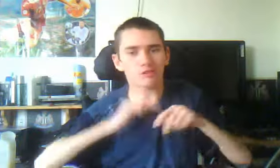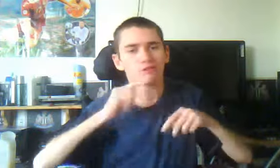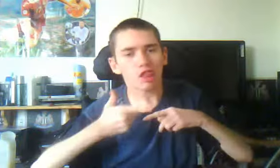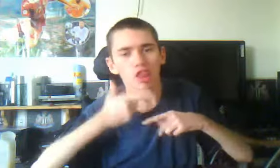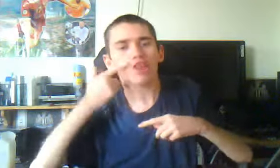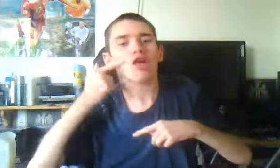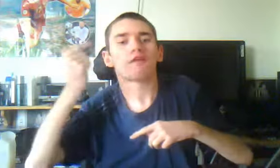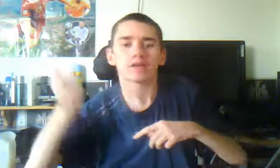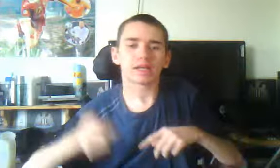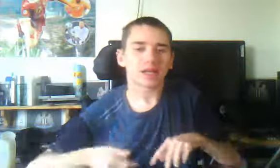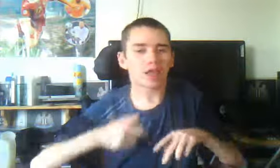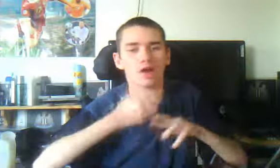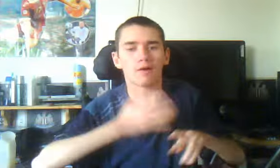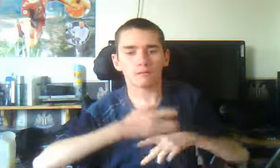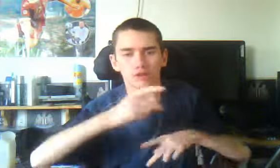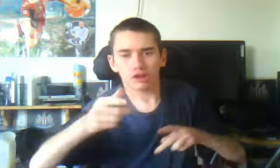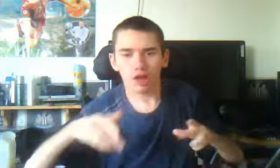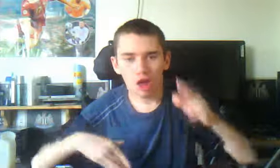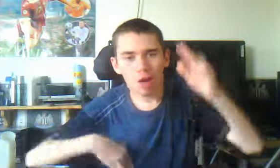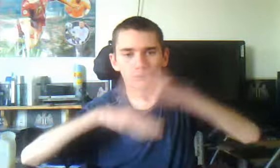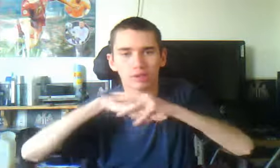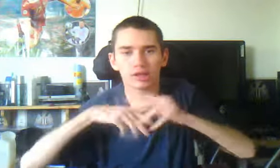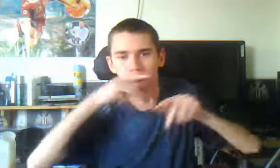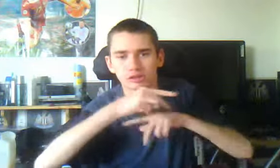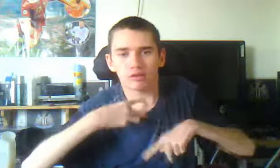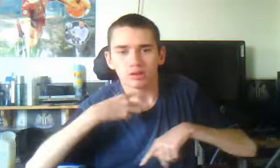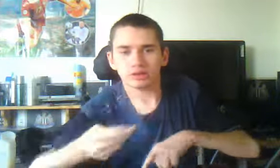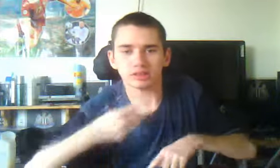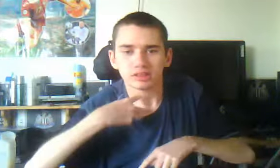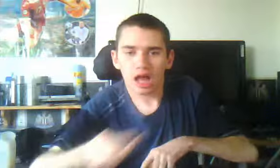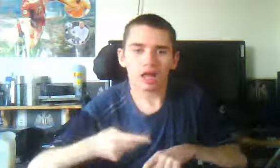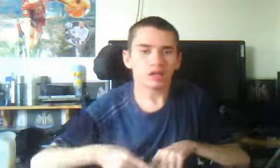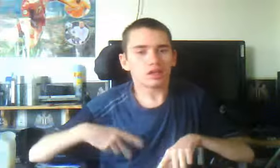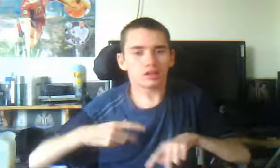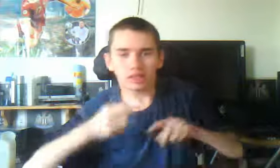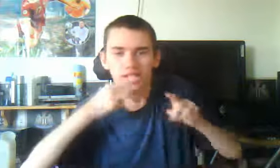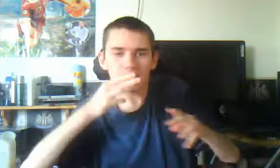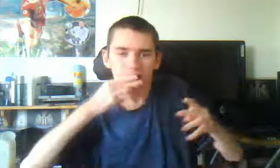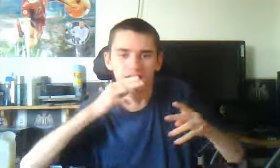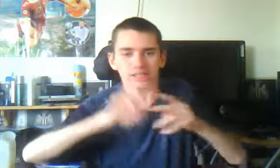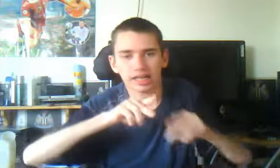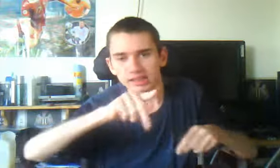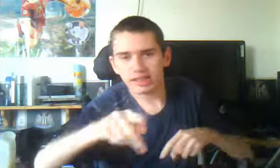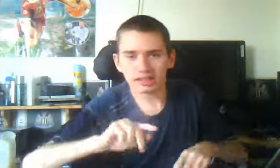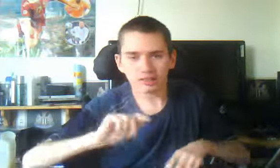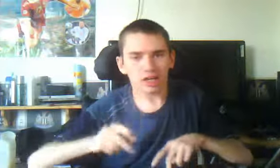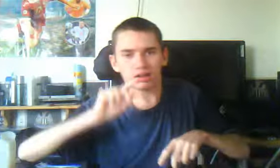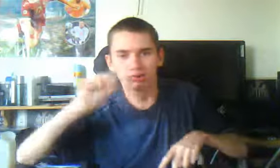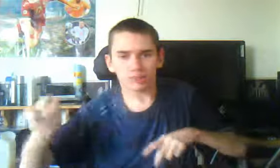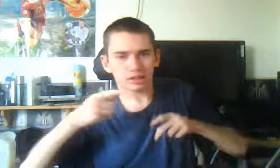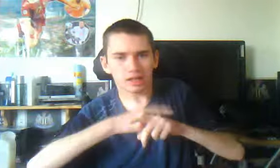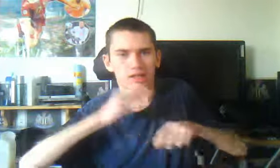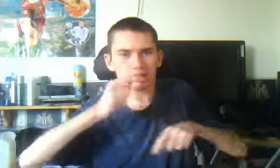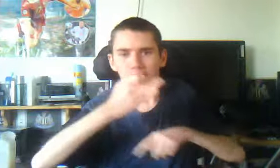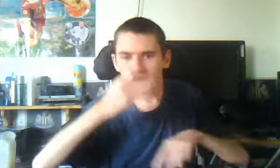so lovely. I love your complexion. I miss ya, I miss ya, I miss ya. I really wanna kiss you, but I can't. So sad, I can't